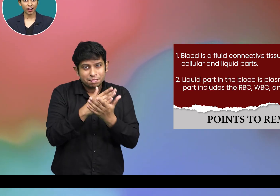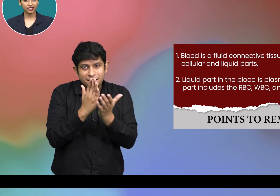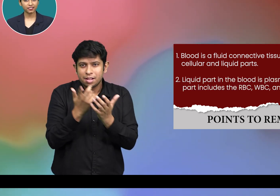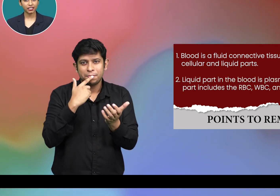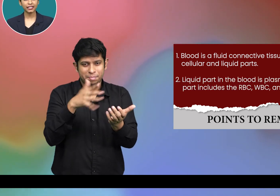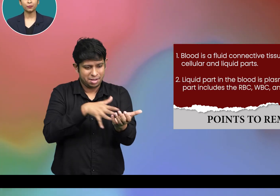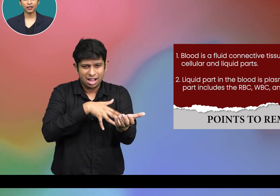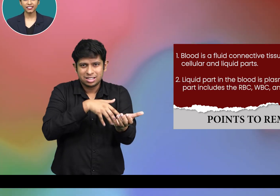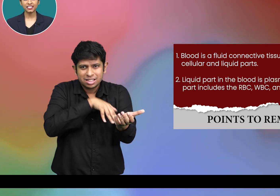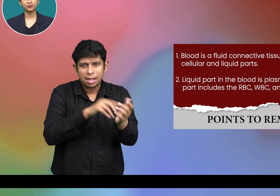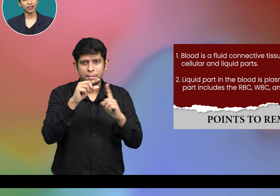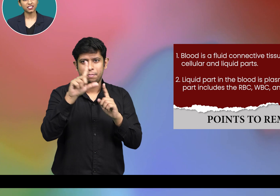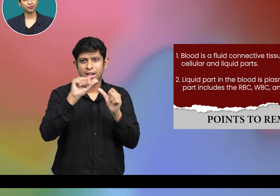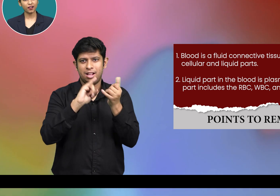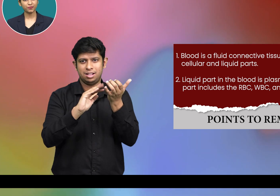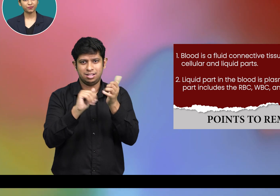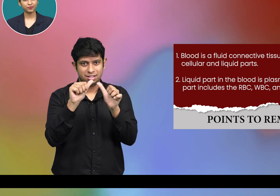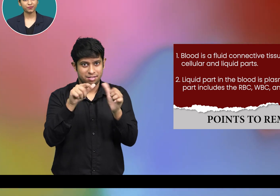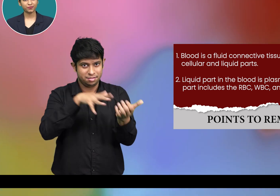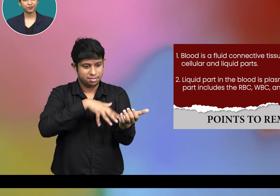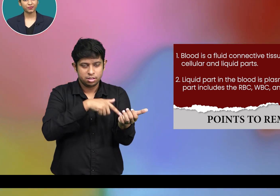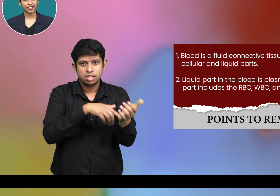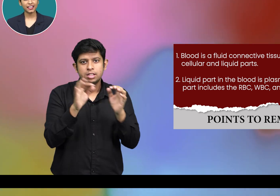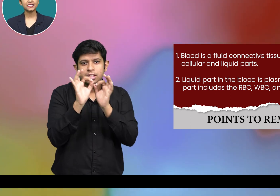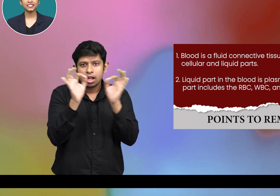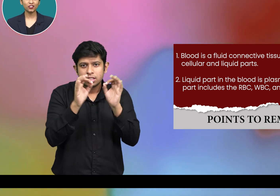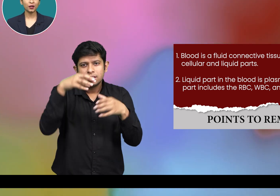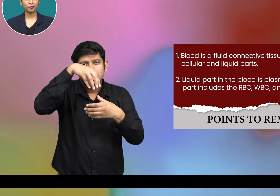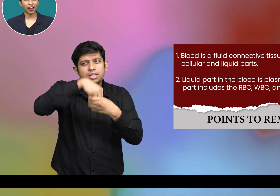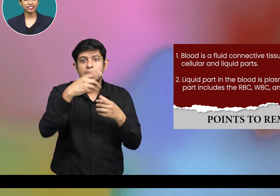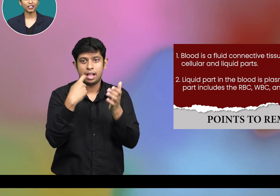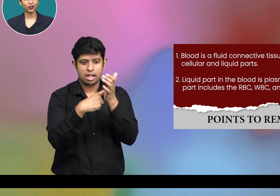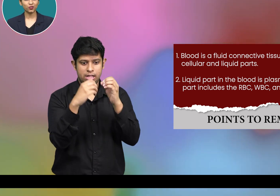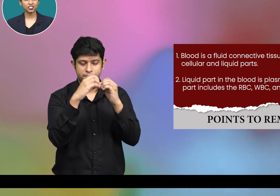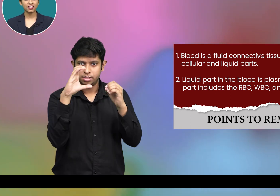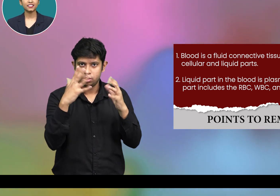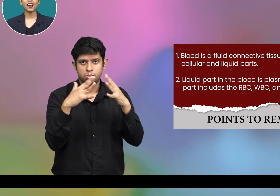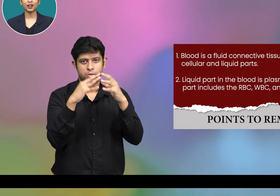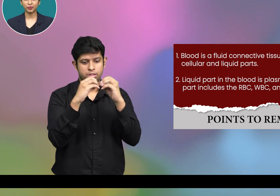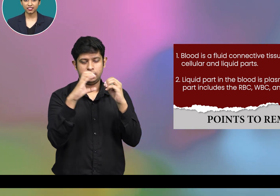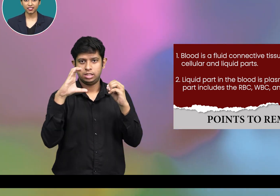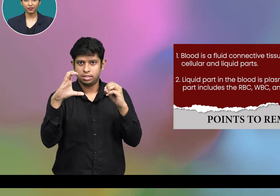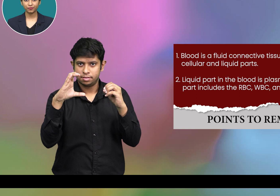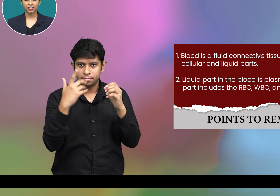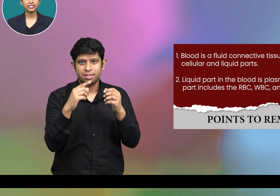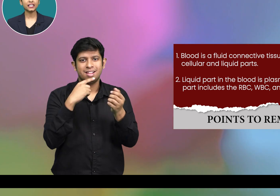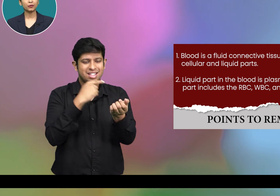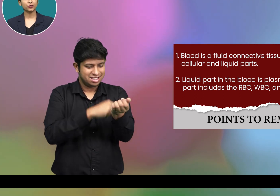Liquid part in a blood is plasma and cellular part includes the